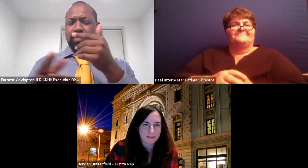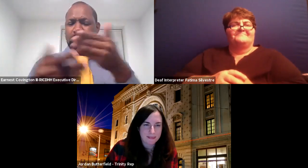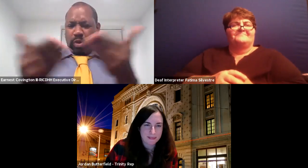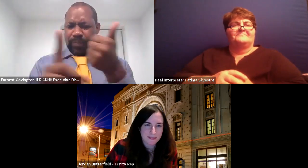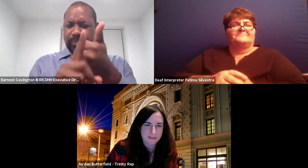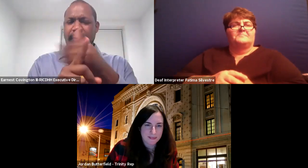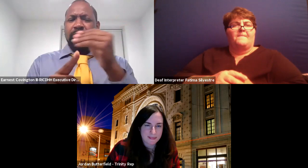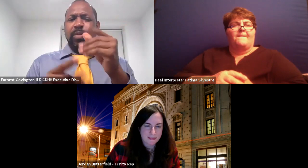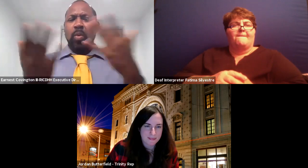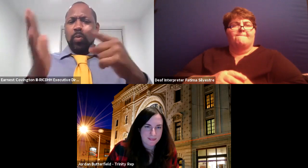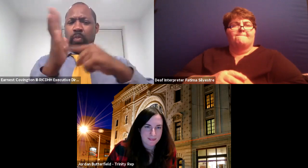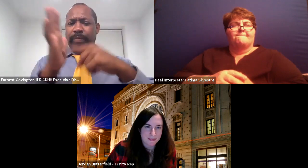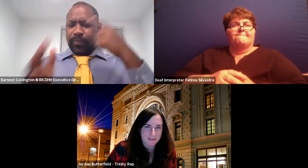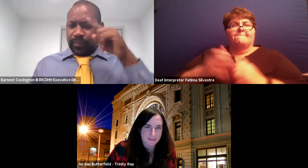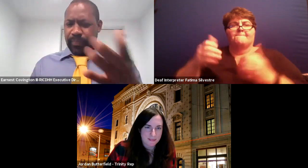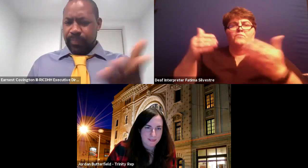Okay.